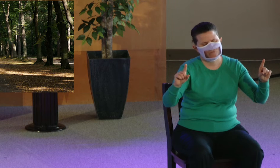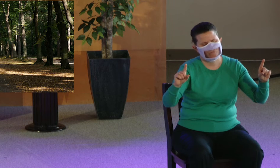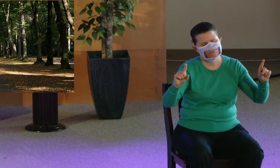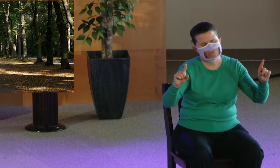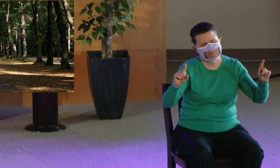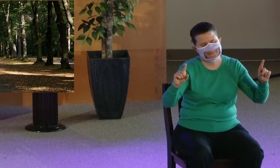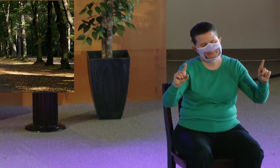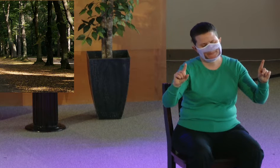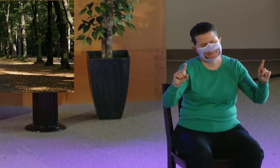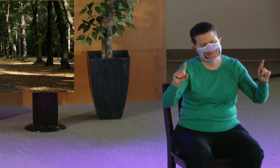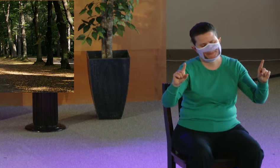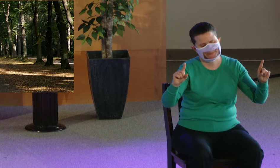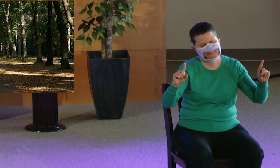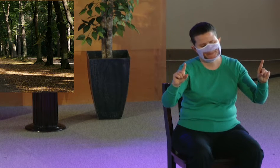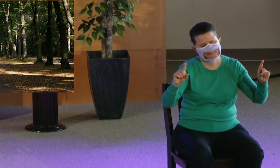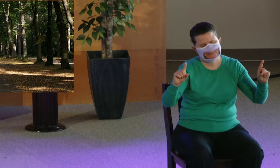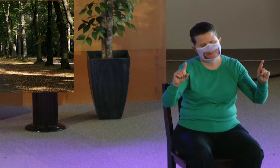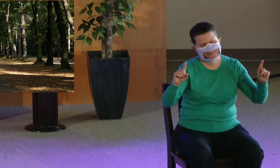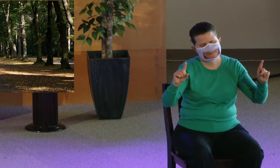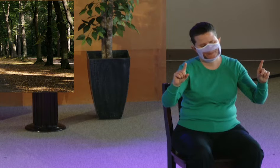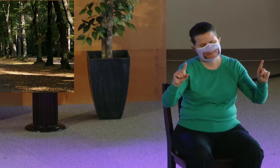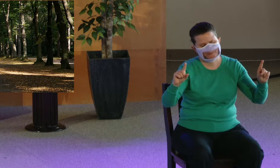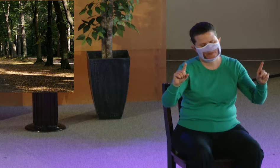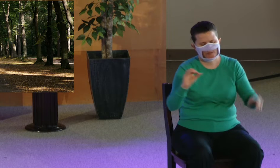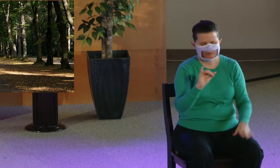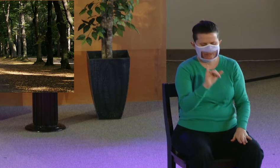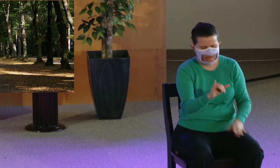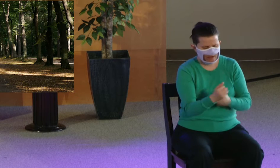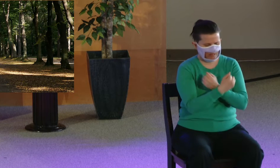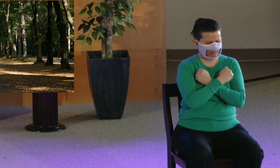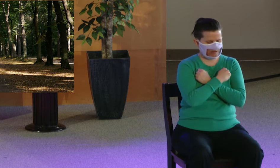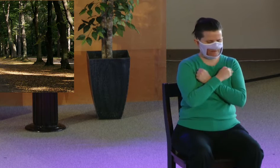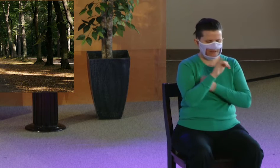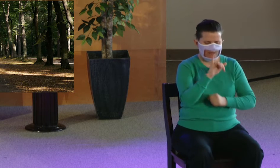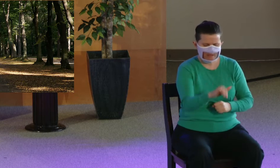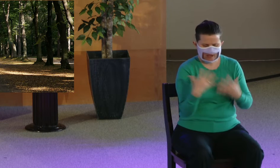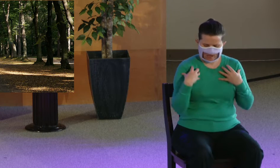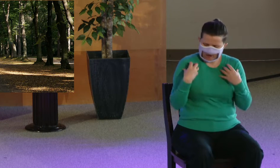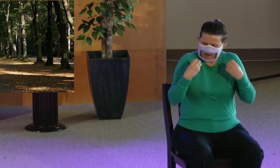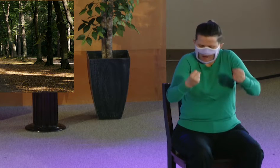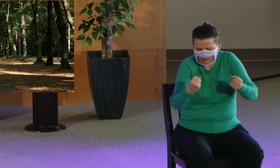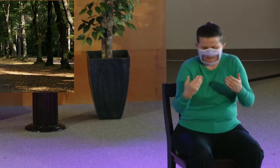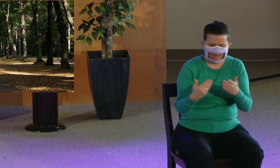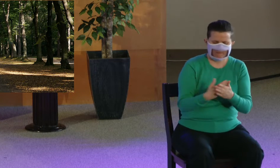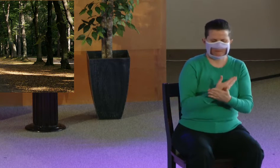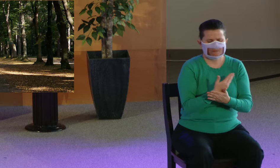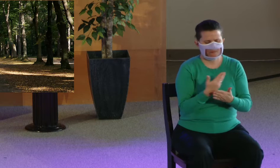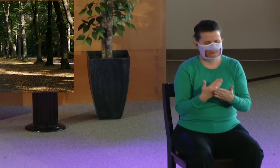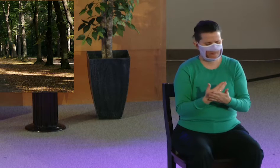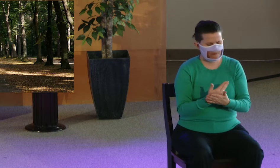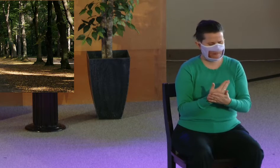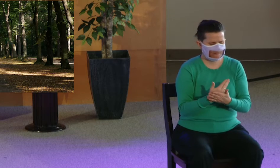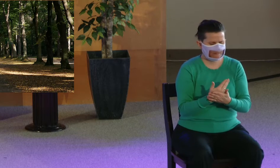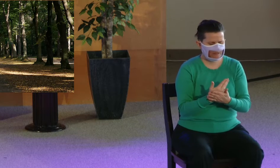So take that immense feeling of love and rejuvenation that is now palpable in your skin and